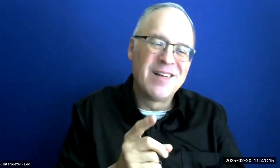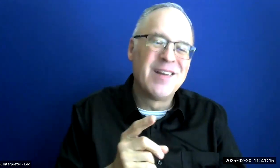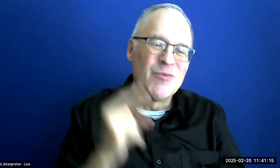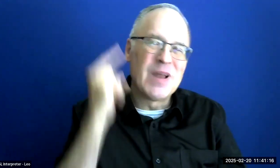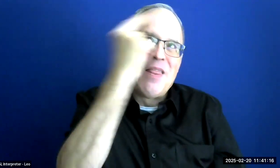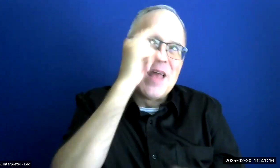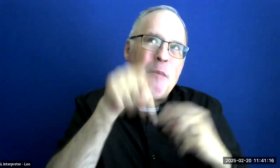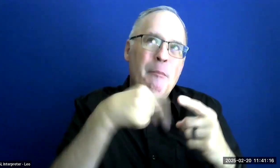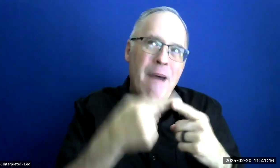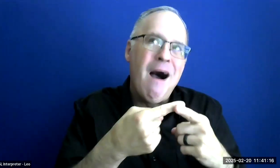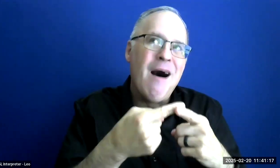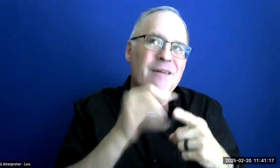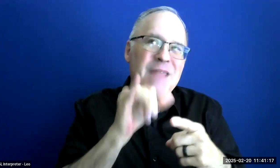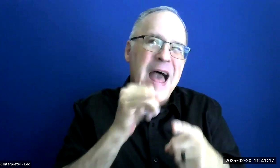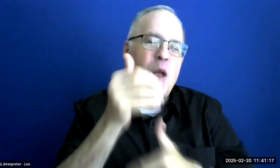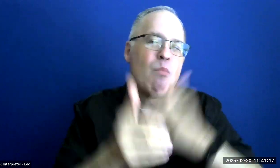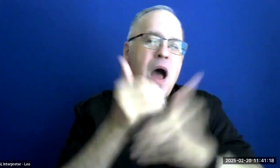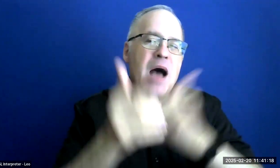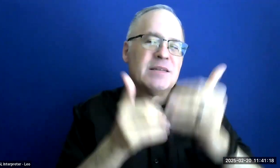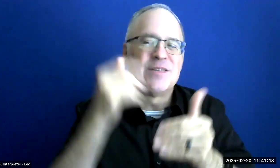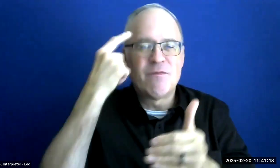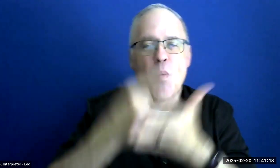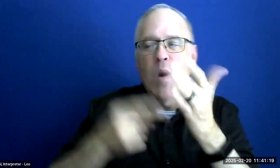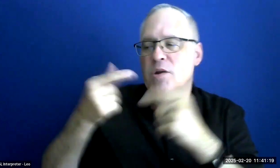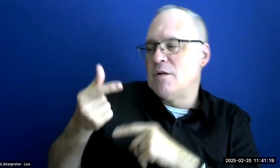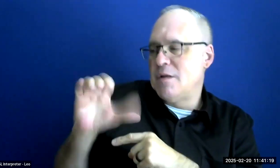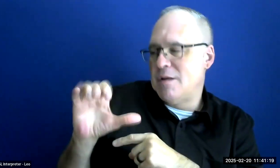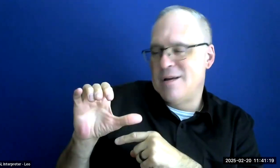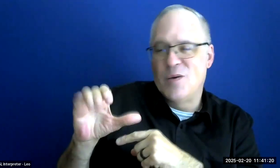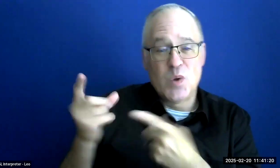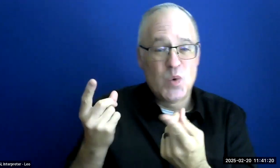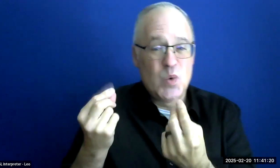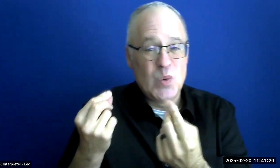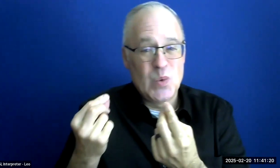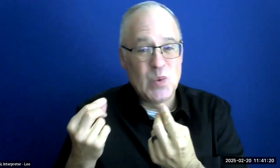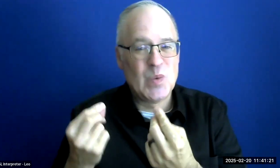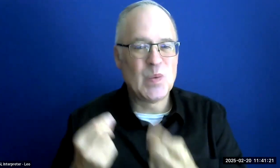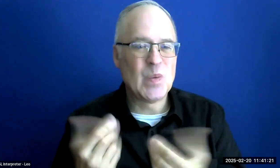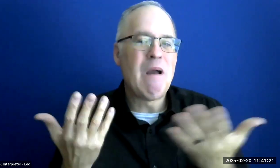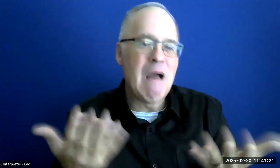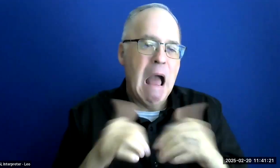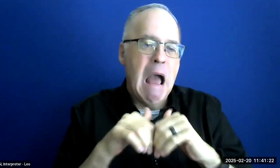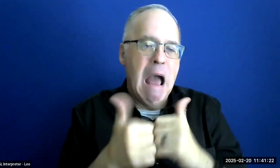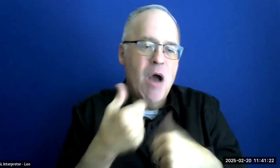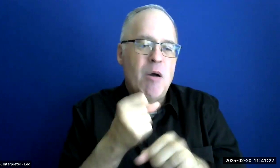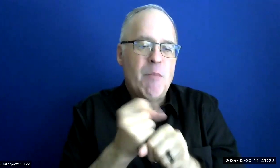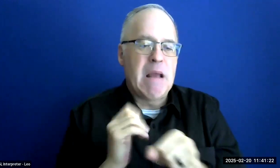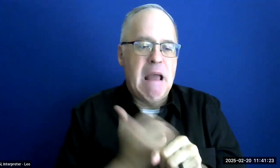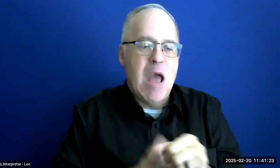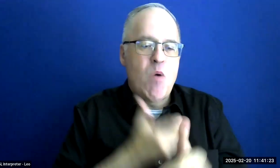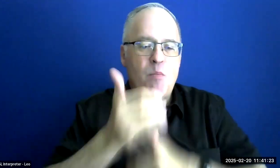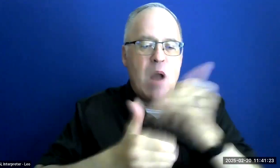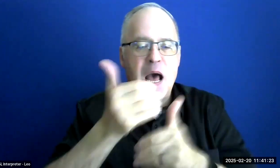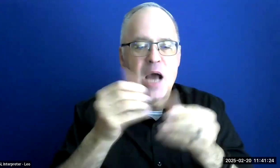overall general process of what a general conference does, which is to think about how do we make our whole process work